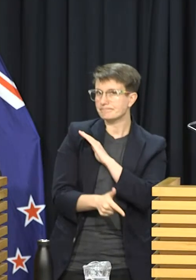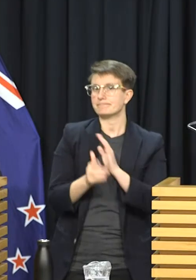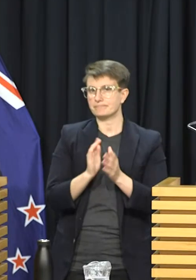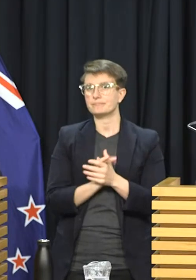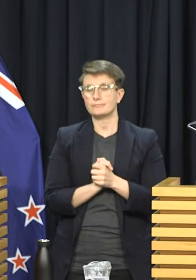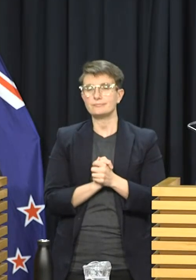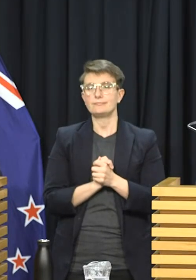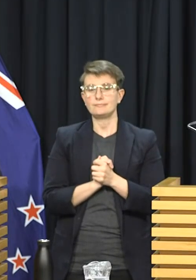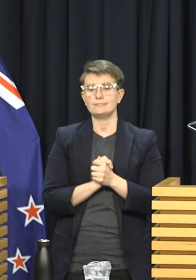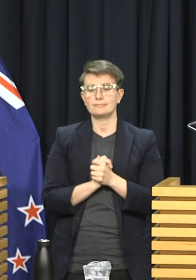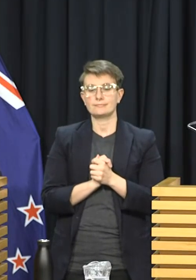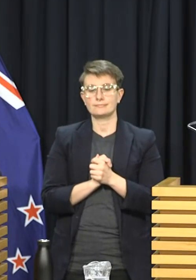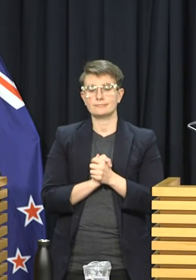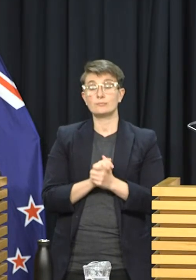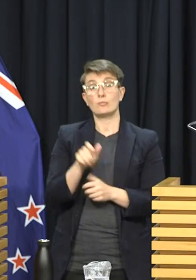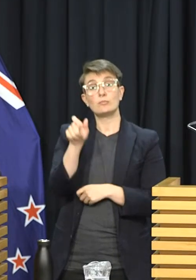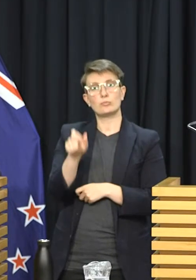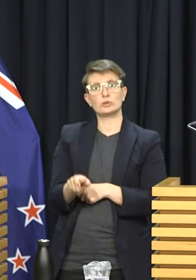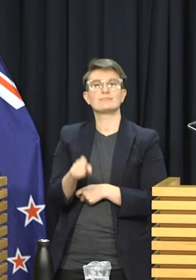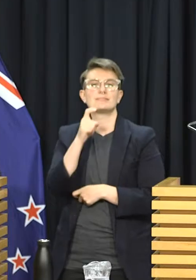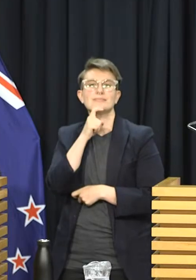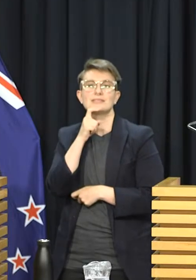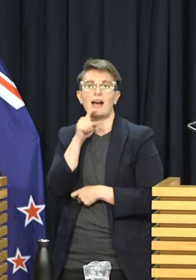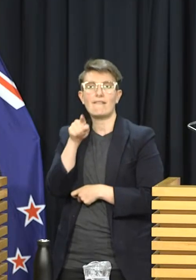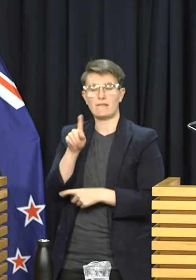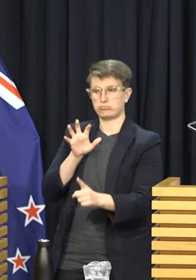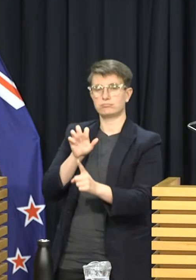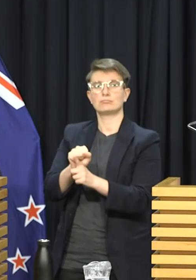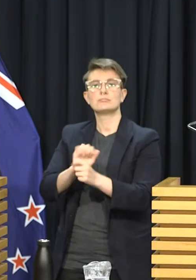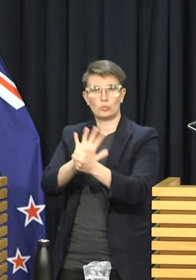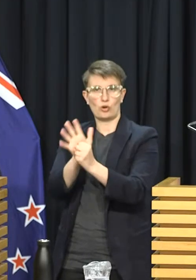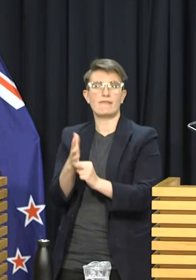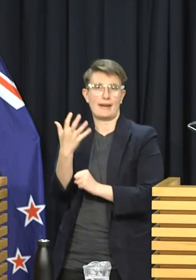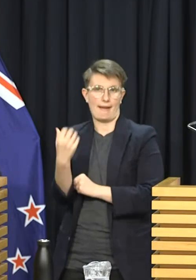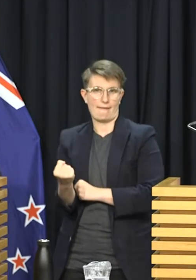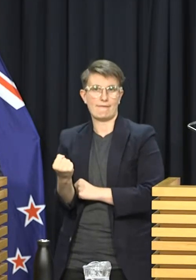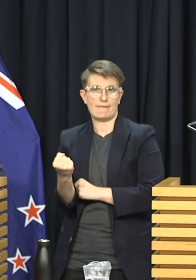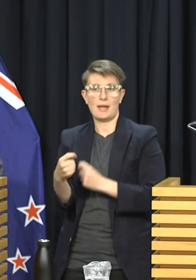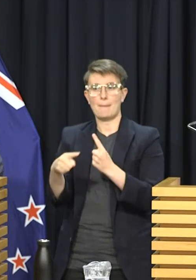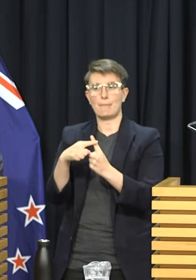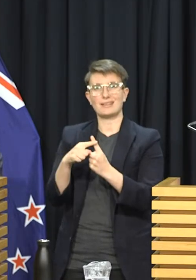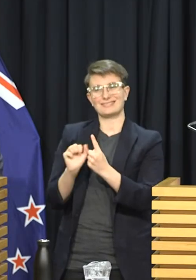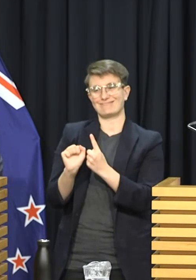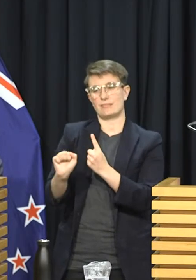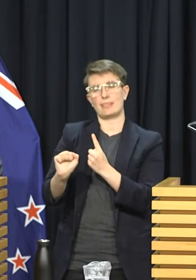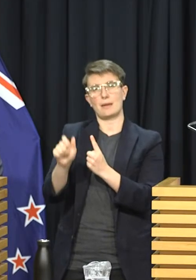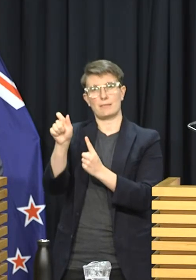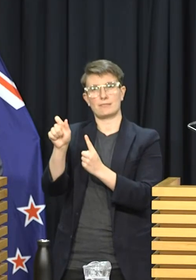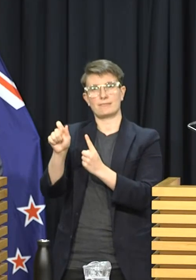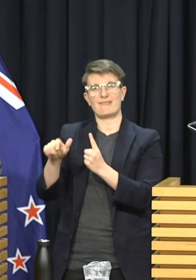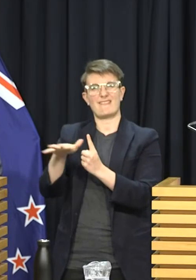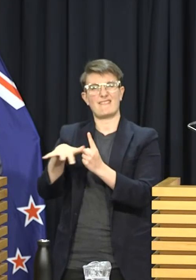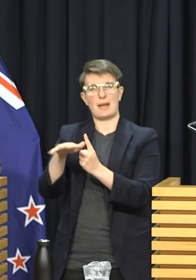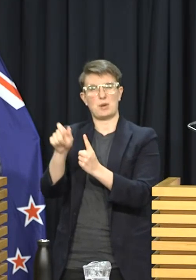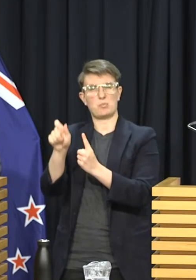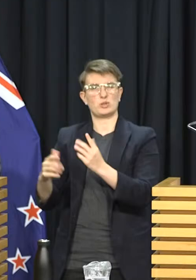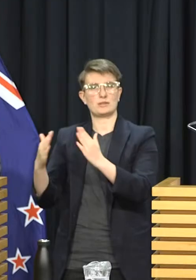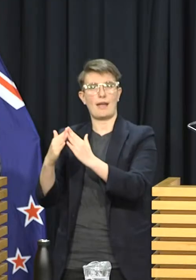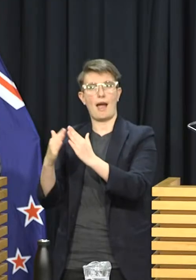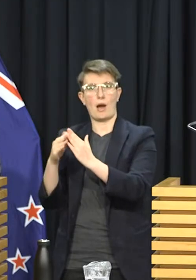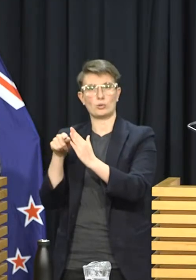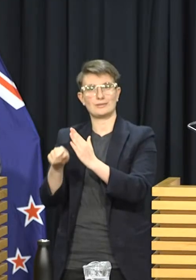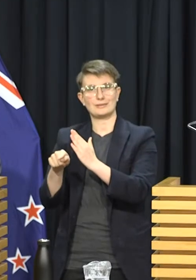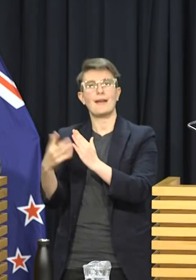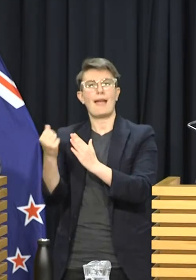about the positive case reported last night and the household contact who returned a weak positive result and remains under